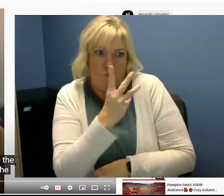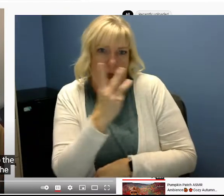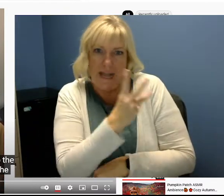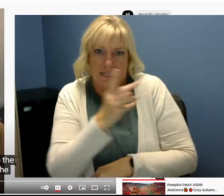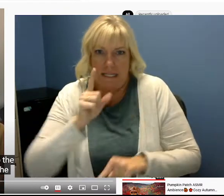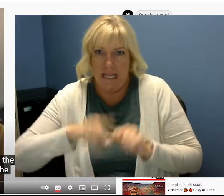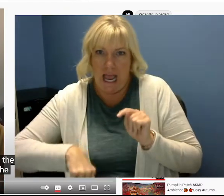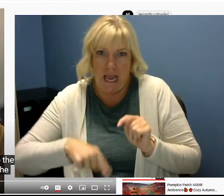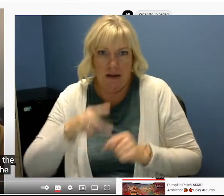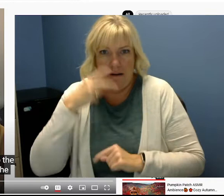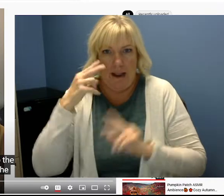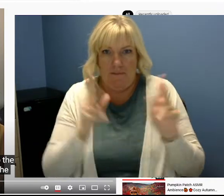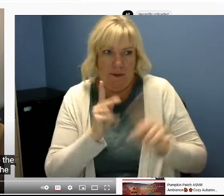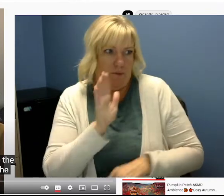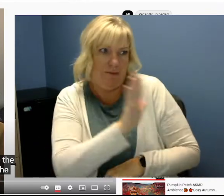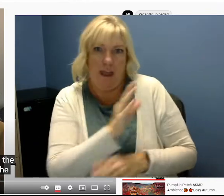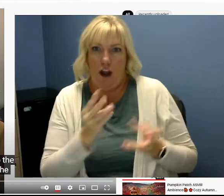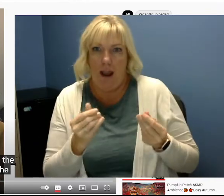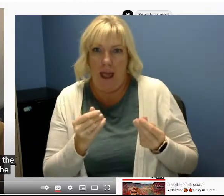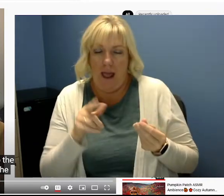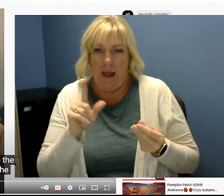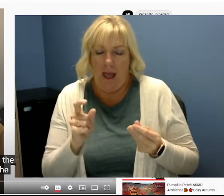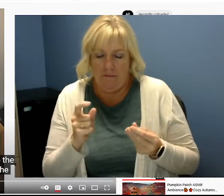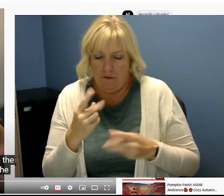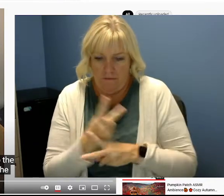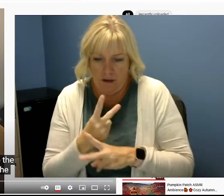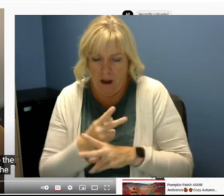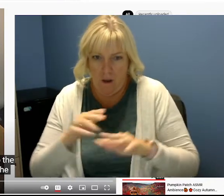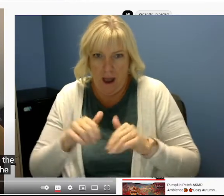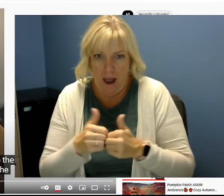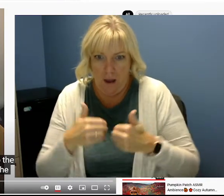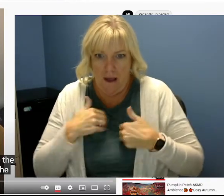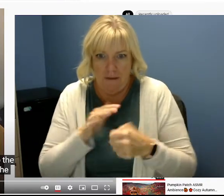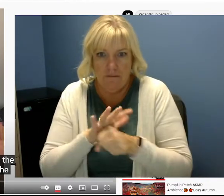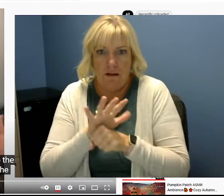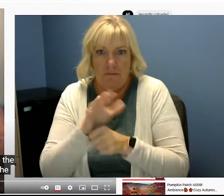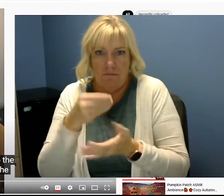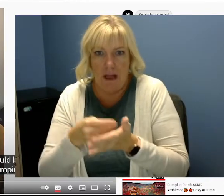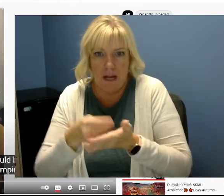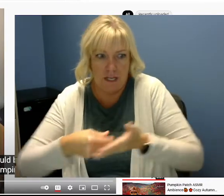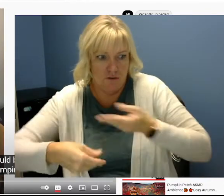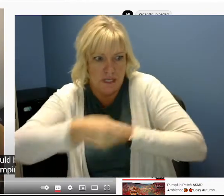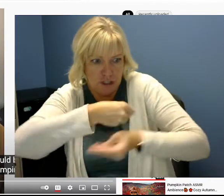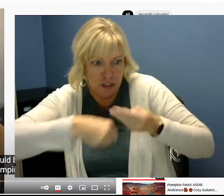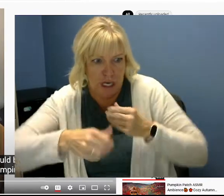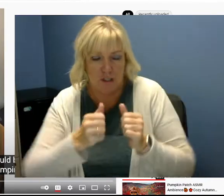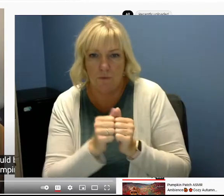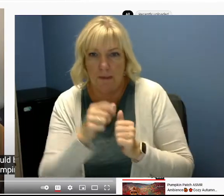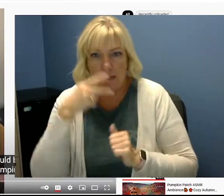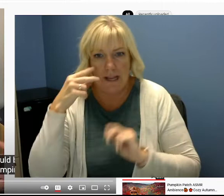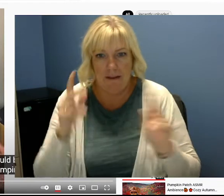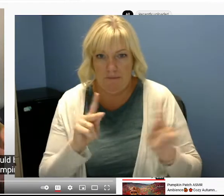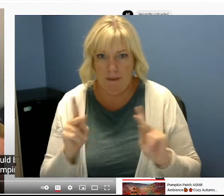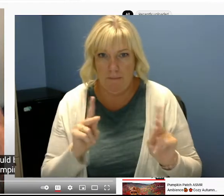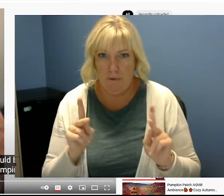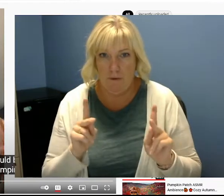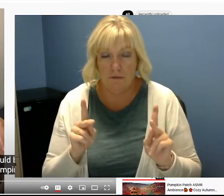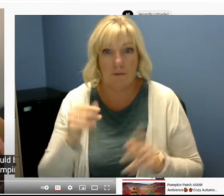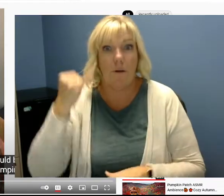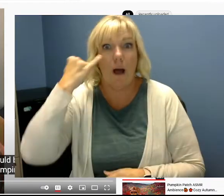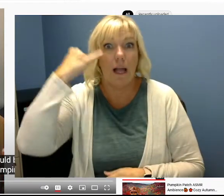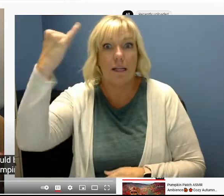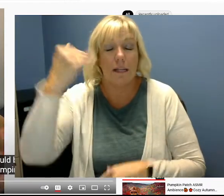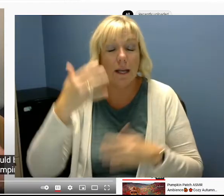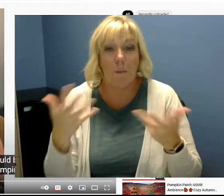peoples. And so the obvious solution is we'll tax the American colonists.